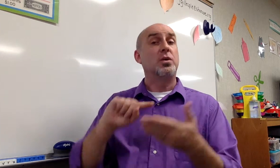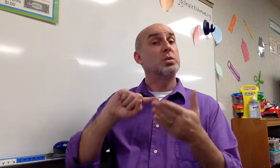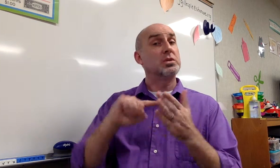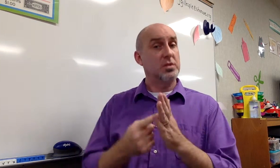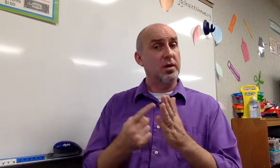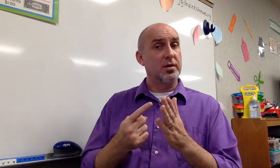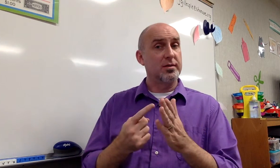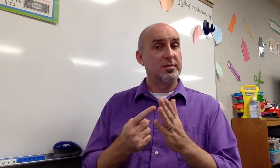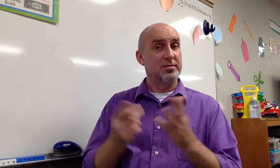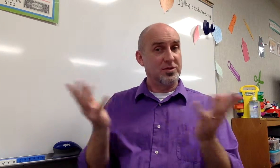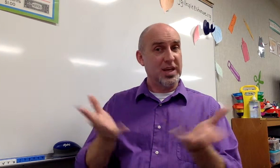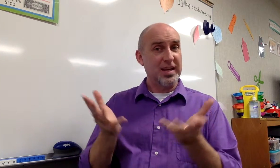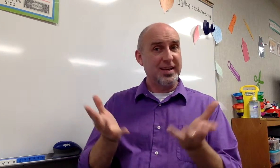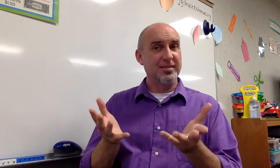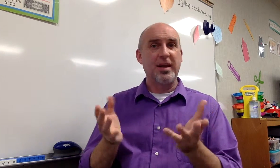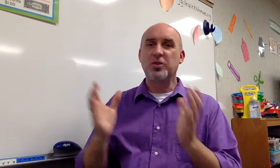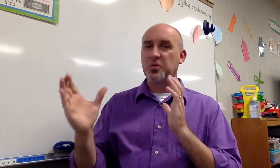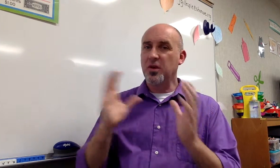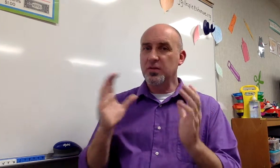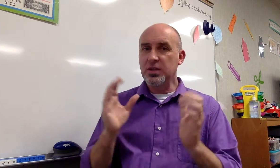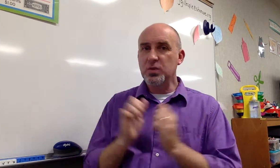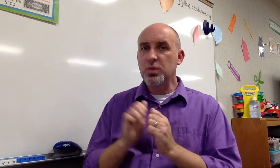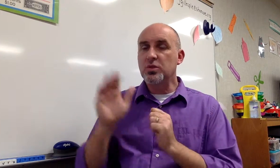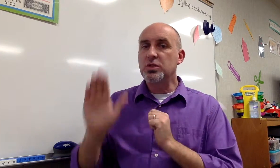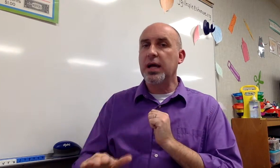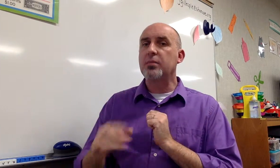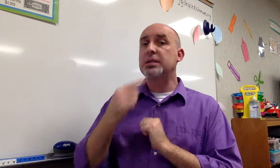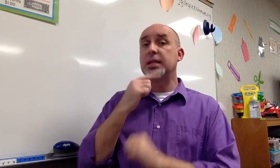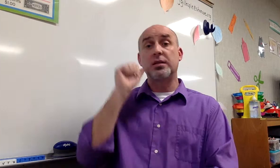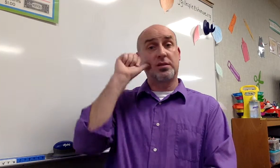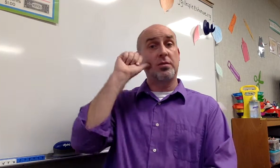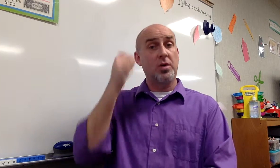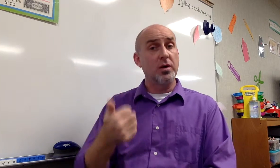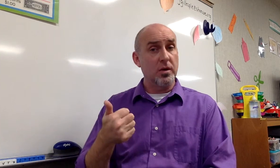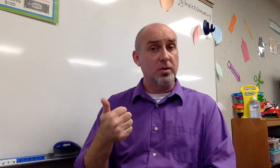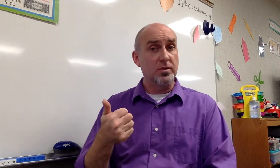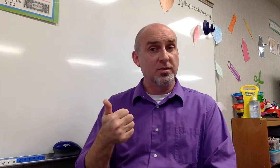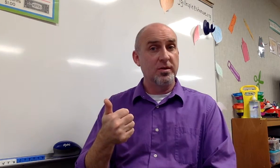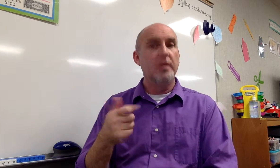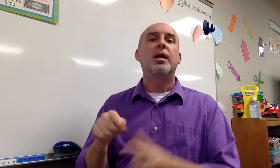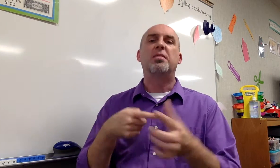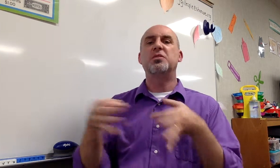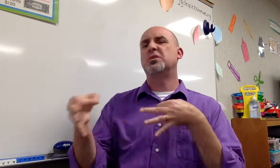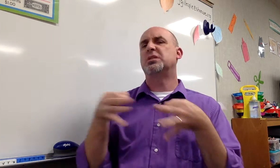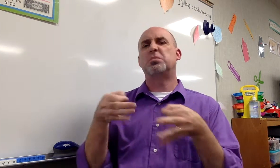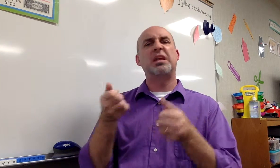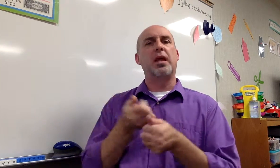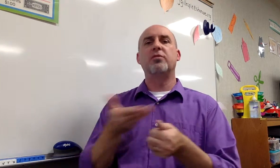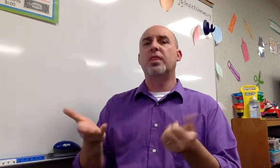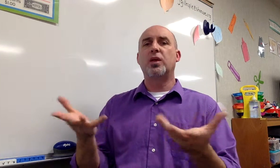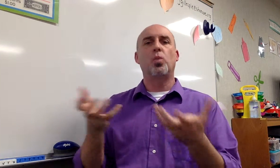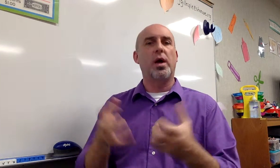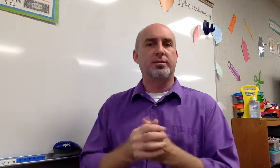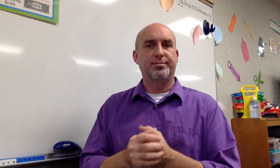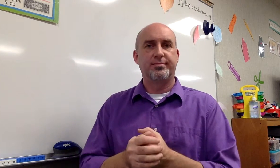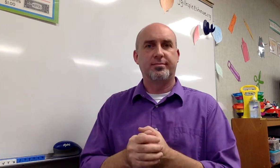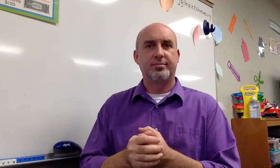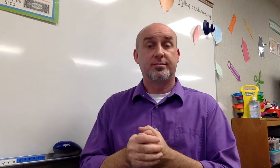would start chatting, having your conversation with your child by saying tomorrow, and then you can explain everything you want.